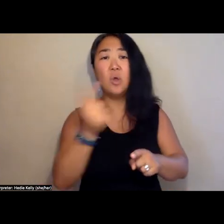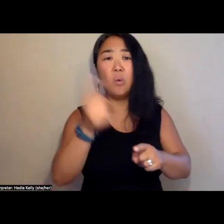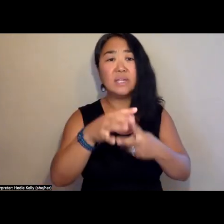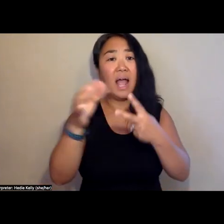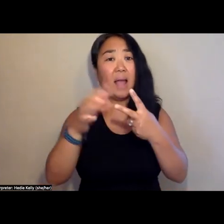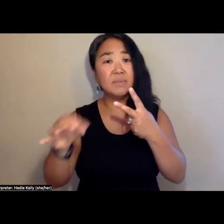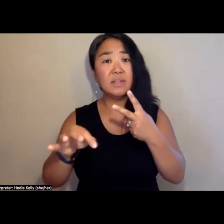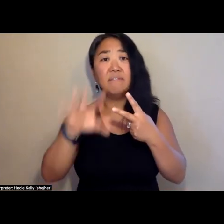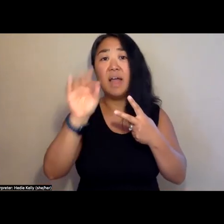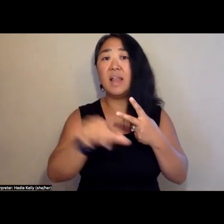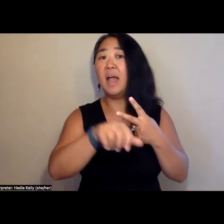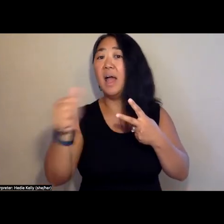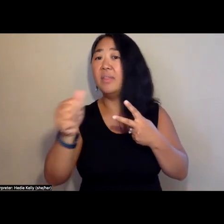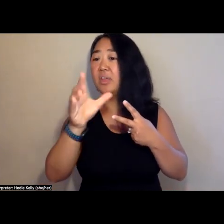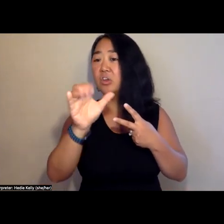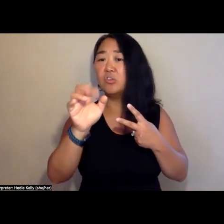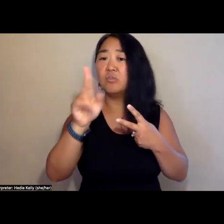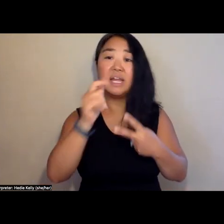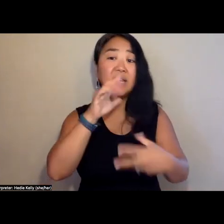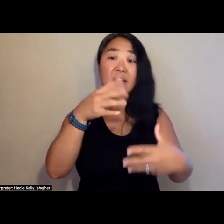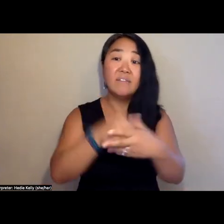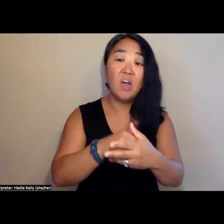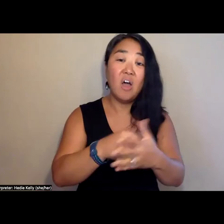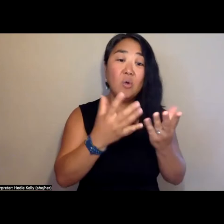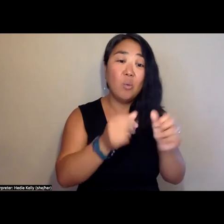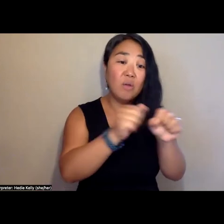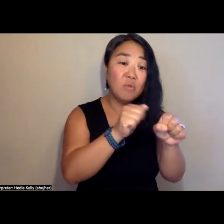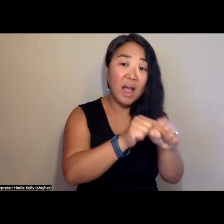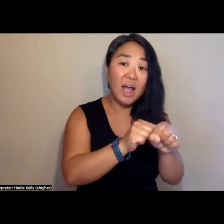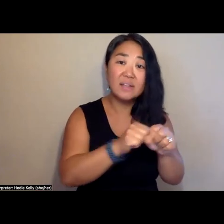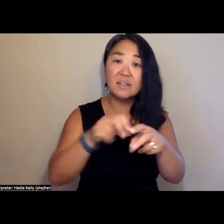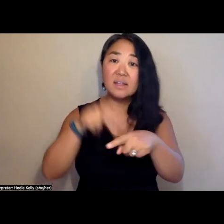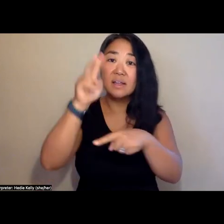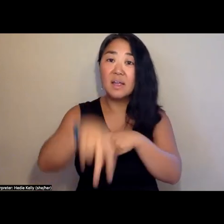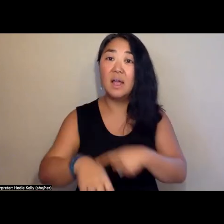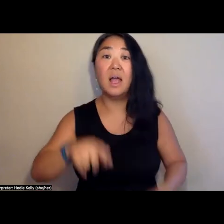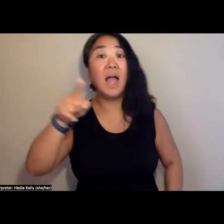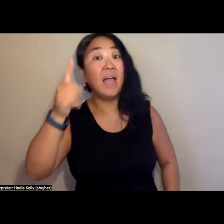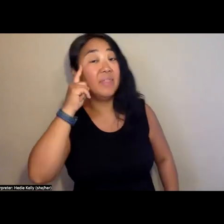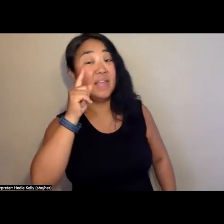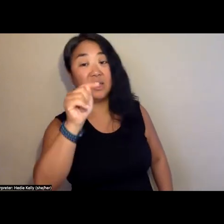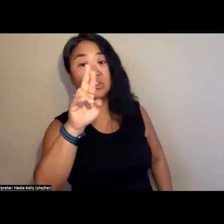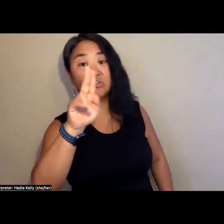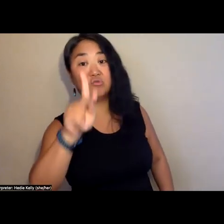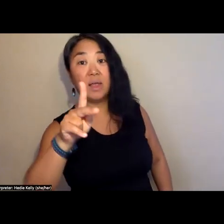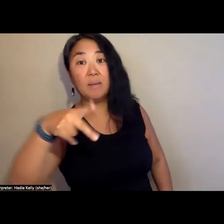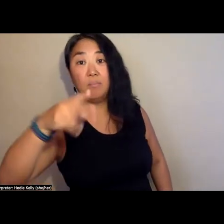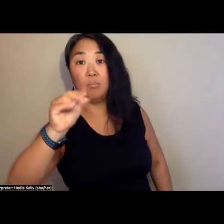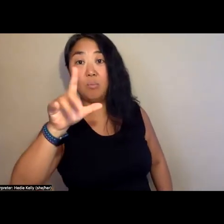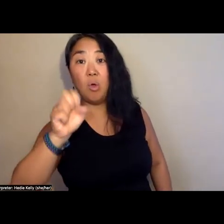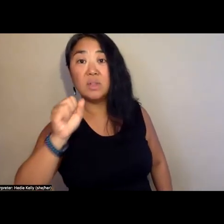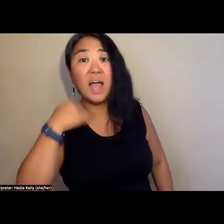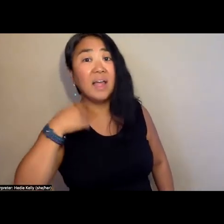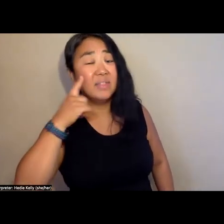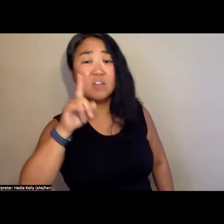find a different path that doesn't involve wet rocks and creek hopping. Little plug for trekking poles. That was one of the stupid things, was that